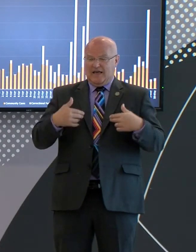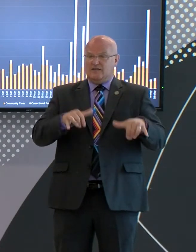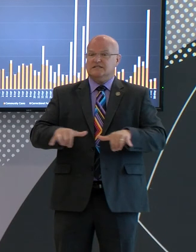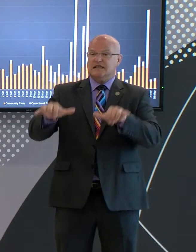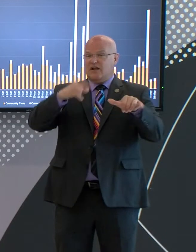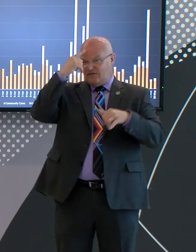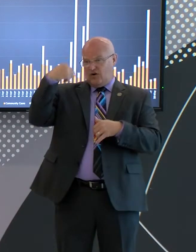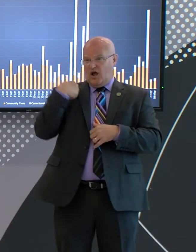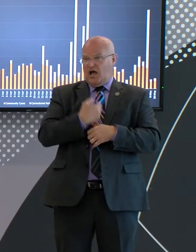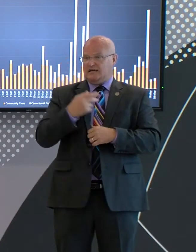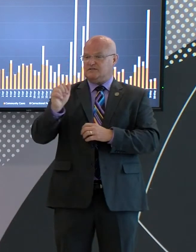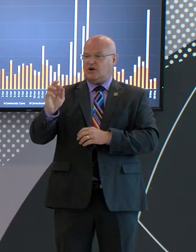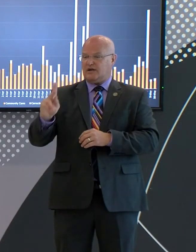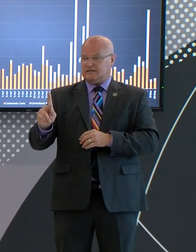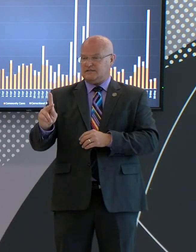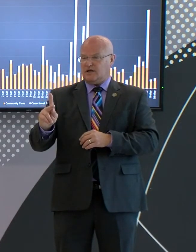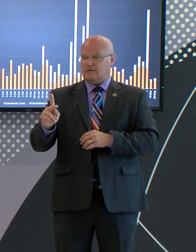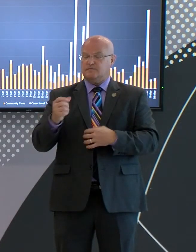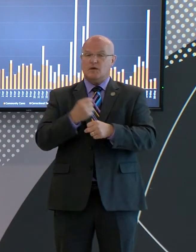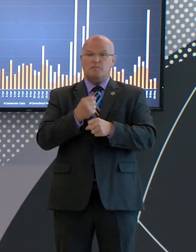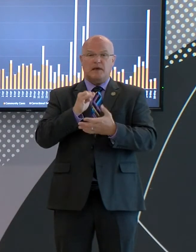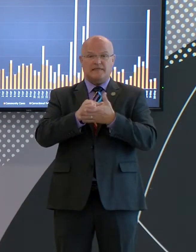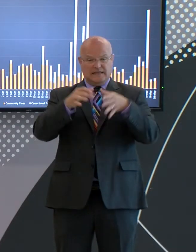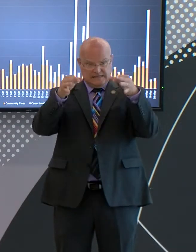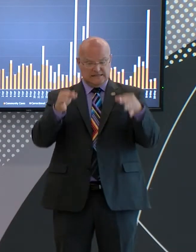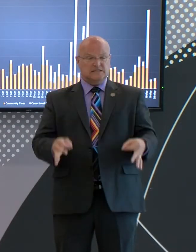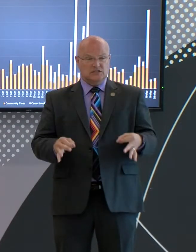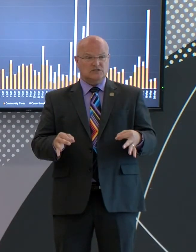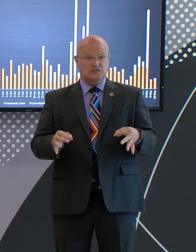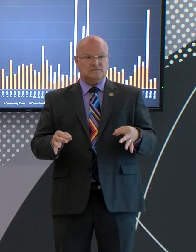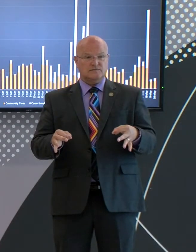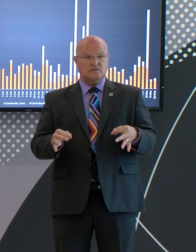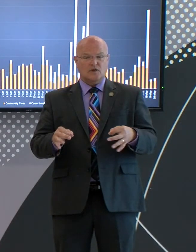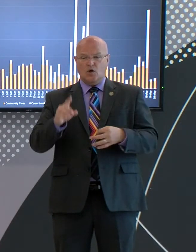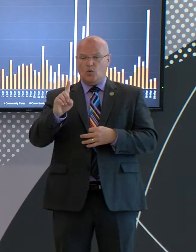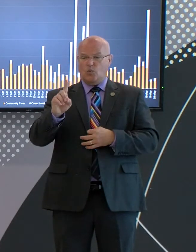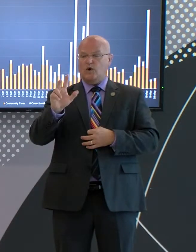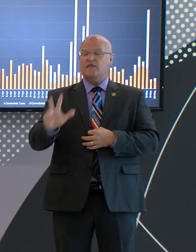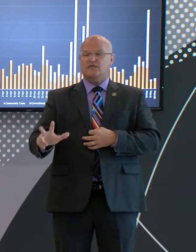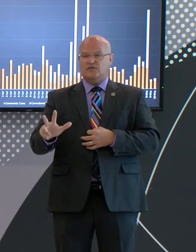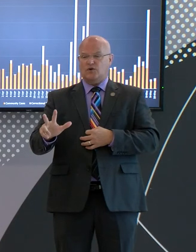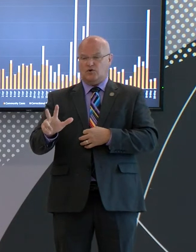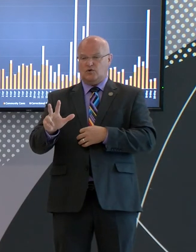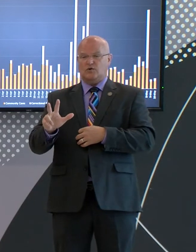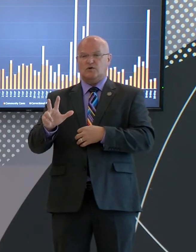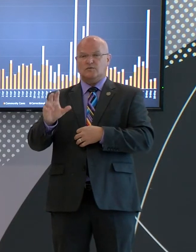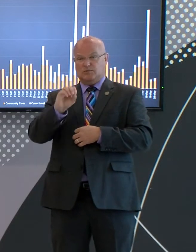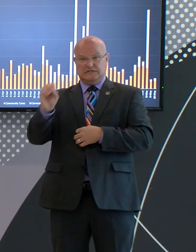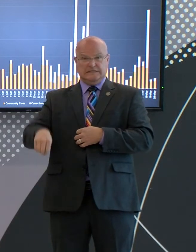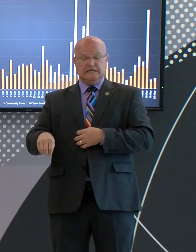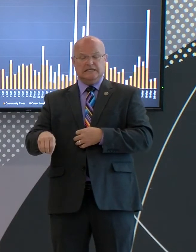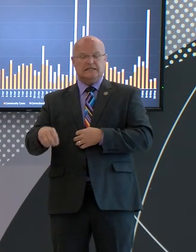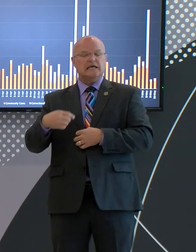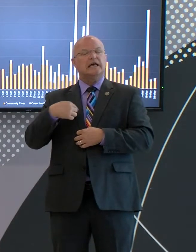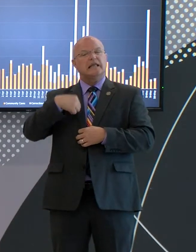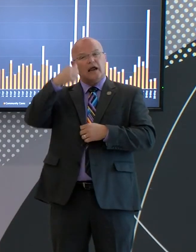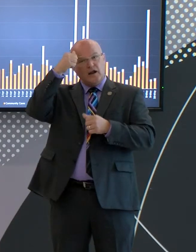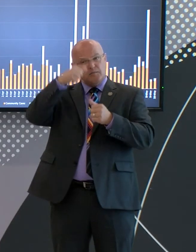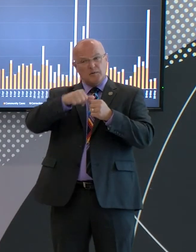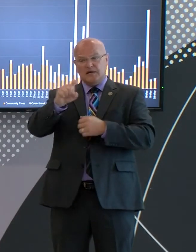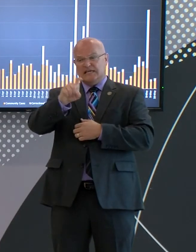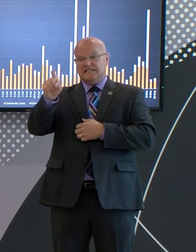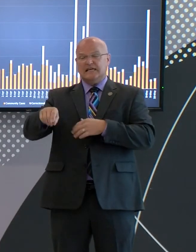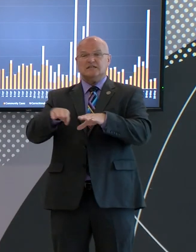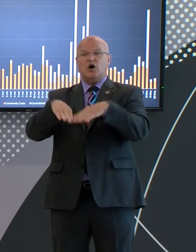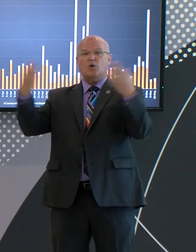standard for us in Arkansas. We made that judgment at 1/3 occupancy. I would remind people that Texas